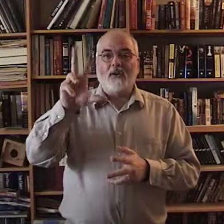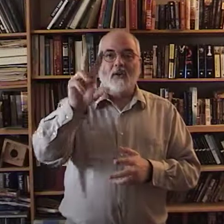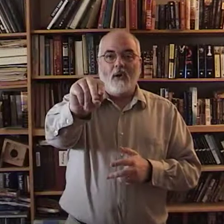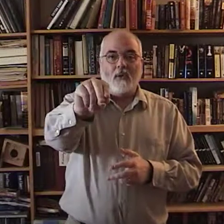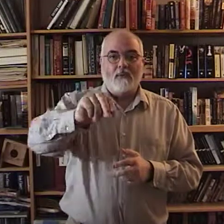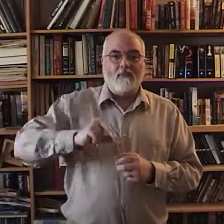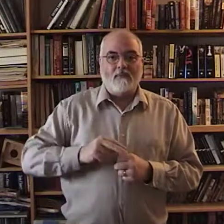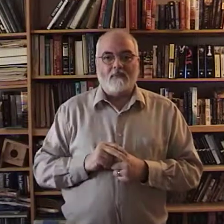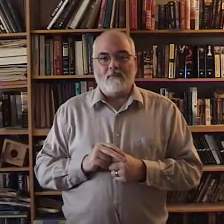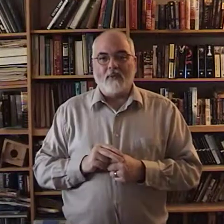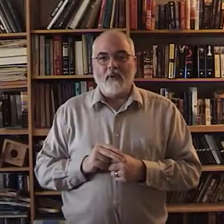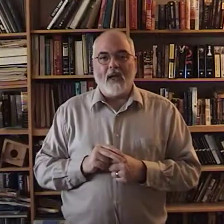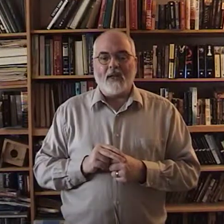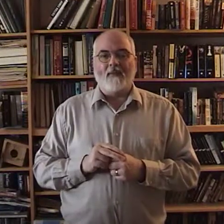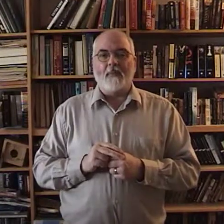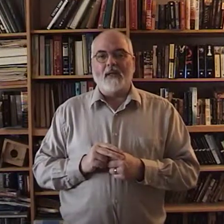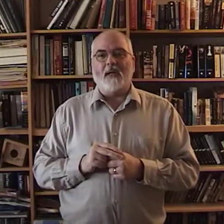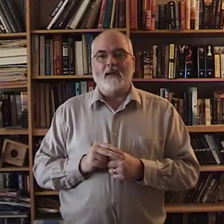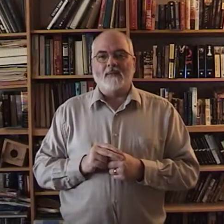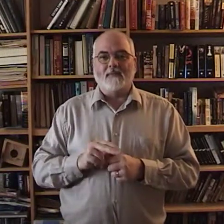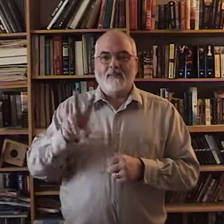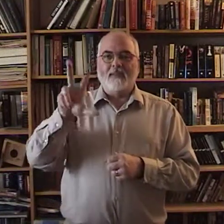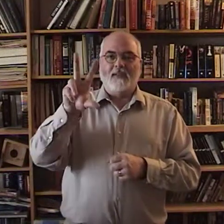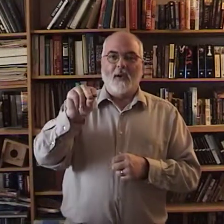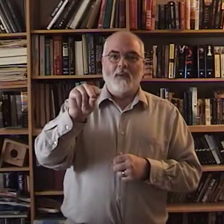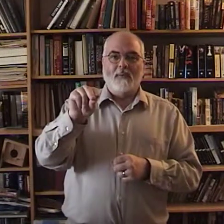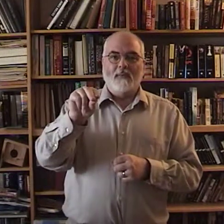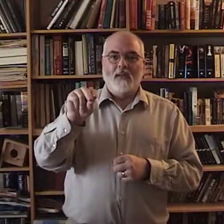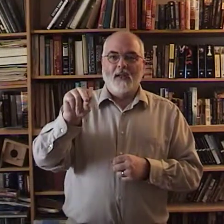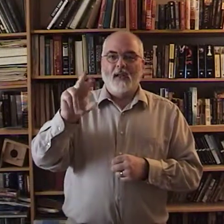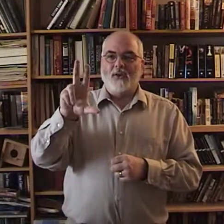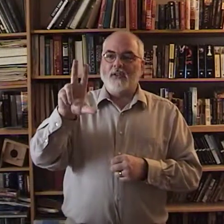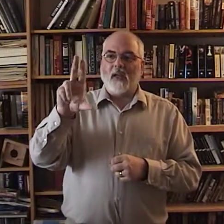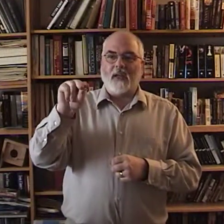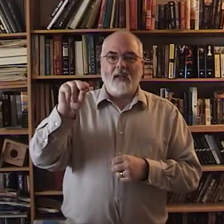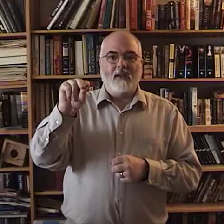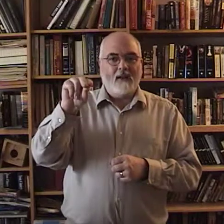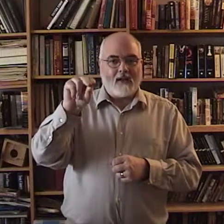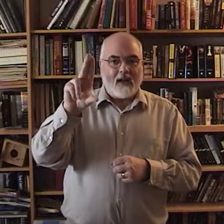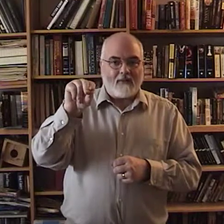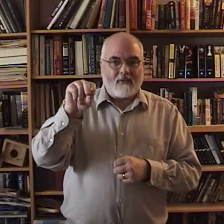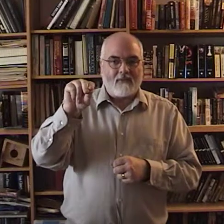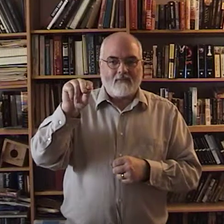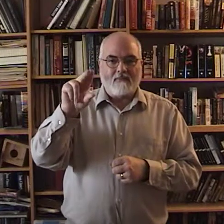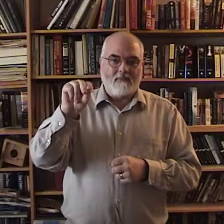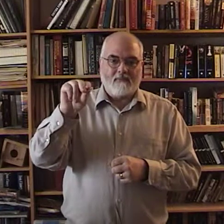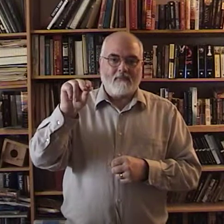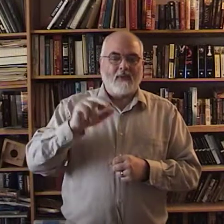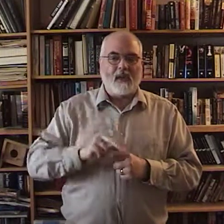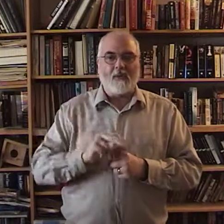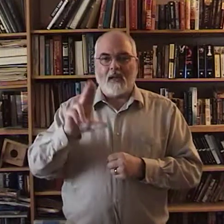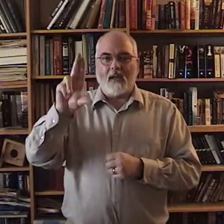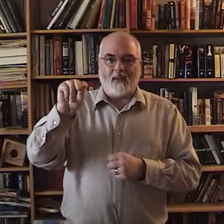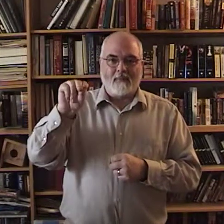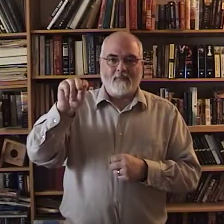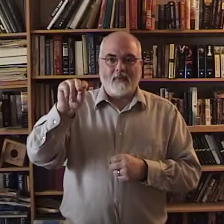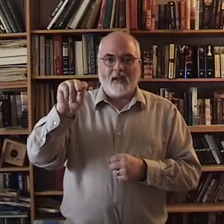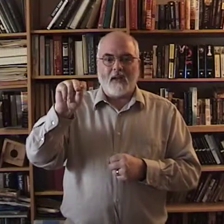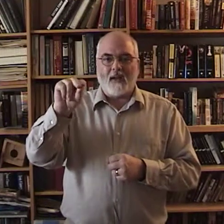no. You can't have a banana. No. And it's just like in kind of coming together.